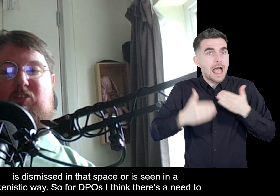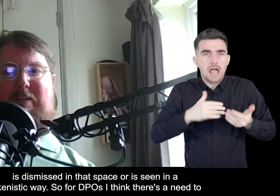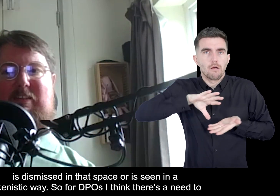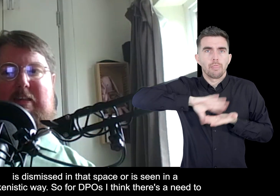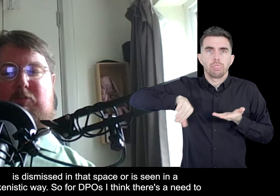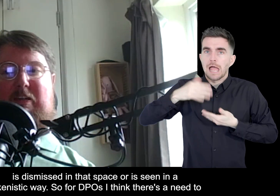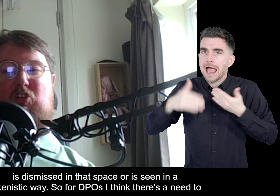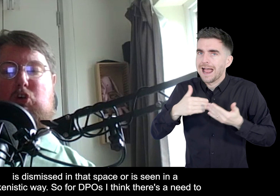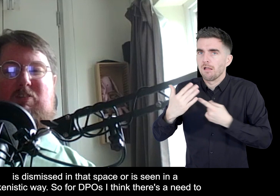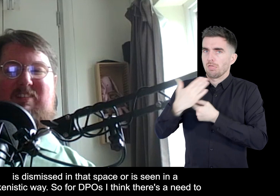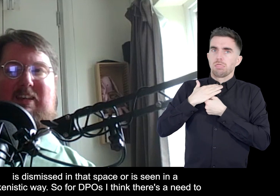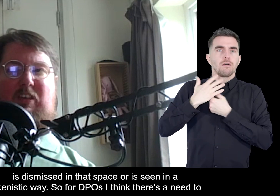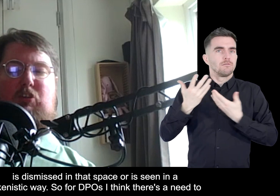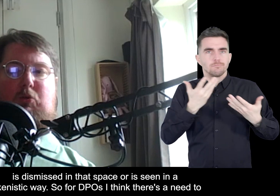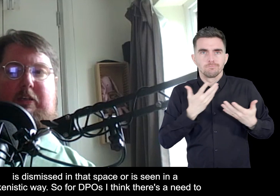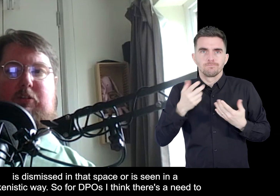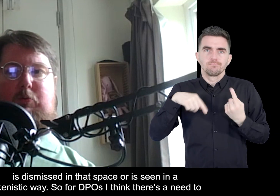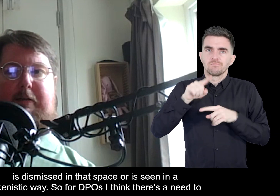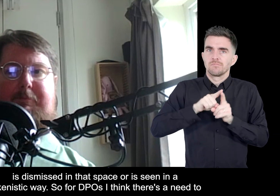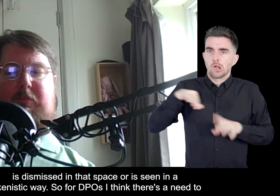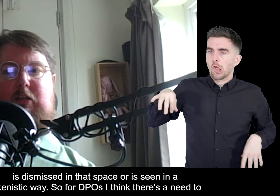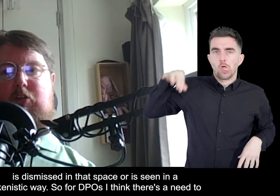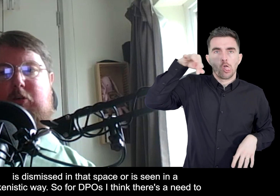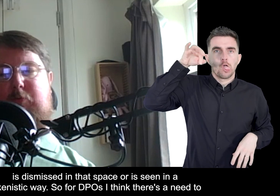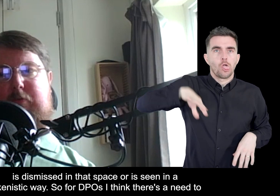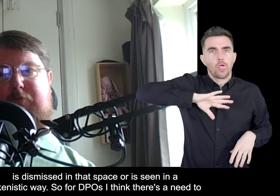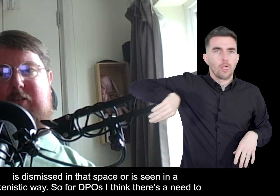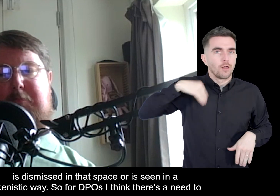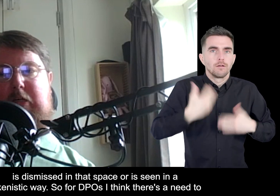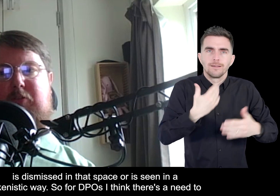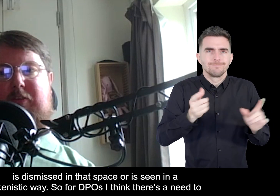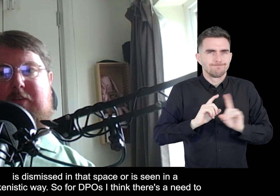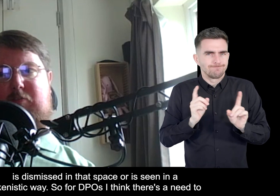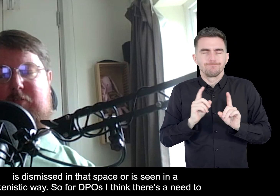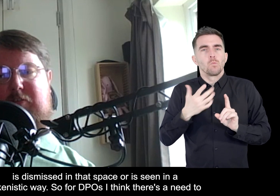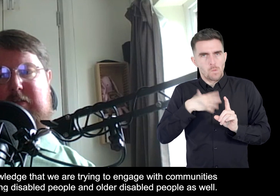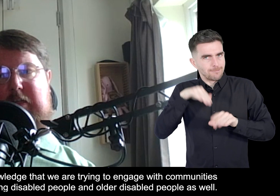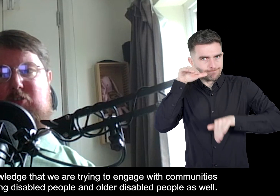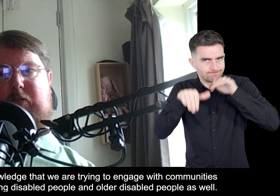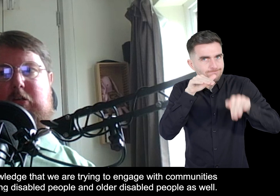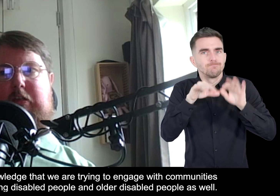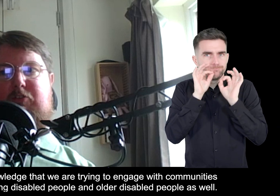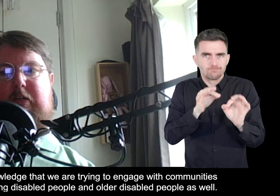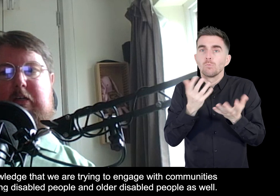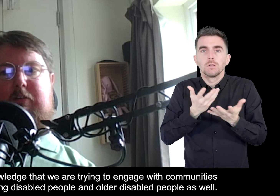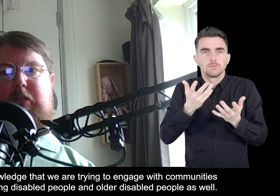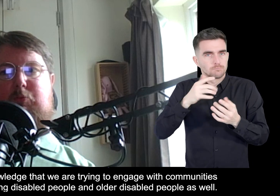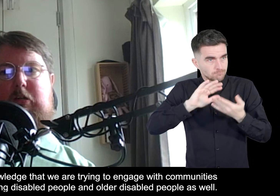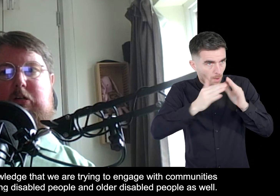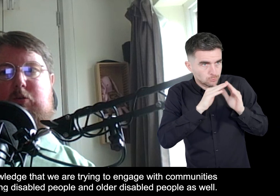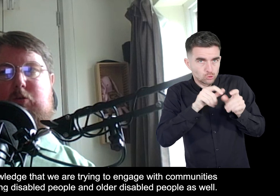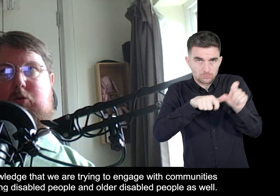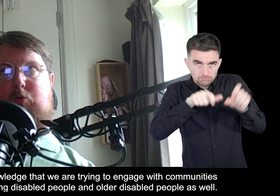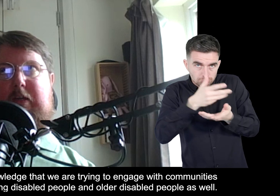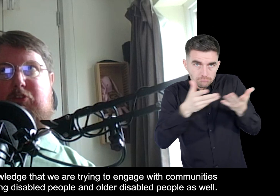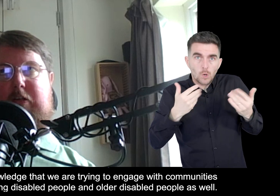is dismissed in that space or is seen in a tokenistic way. So for DPOs, I think there's a need to acknowledge that we